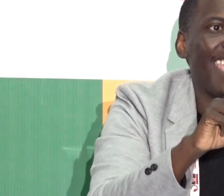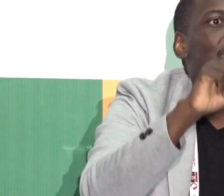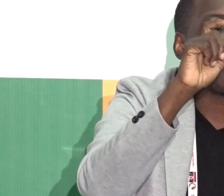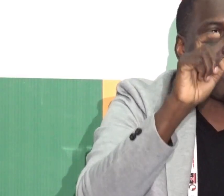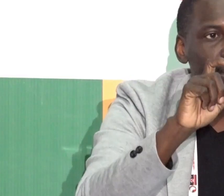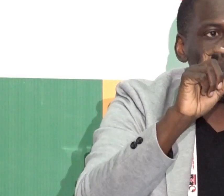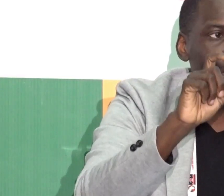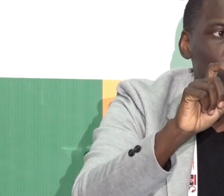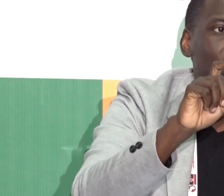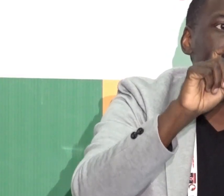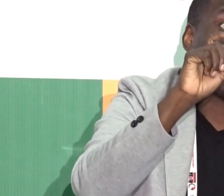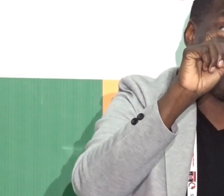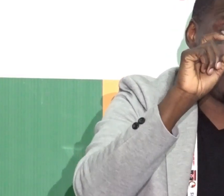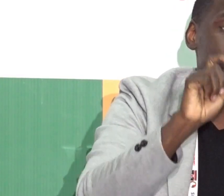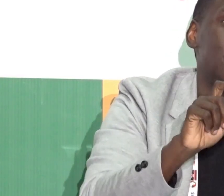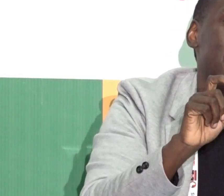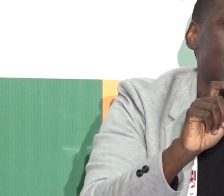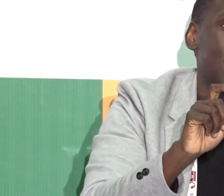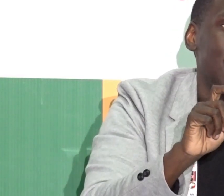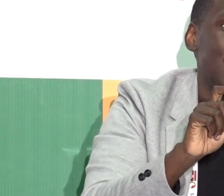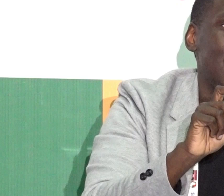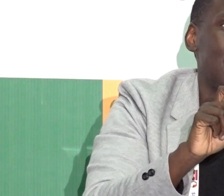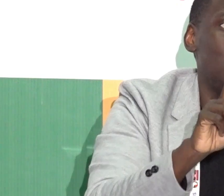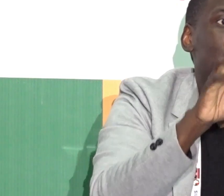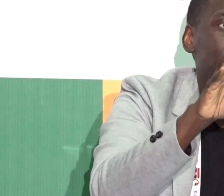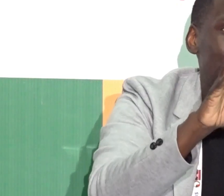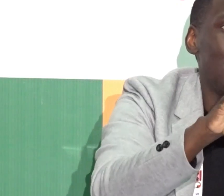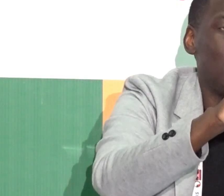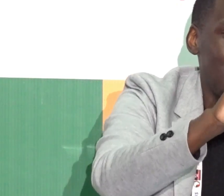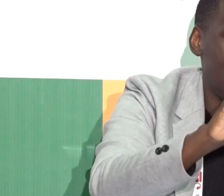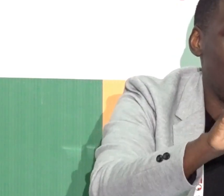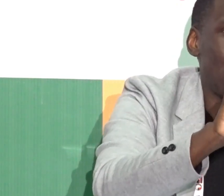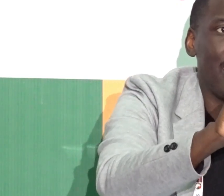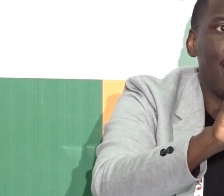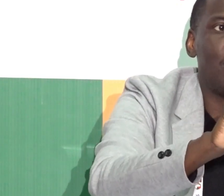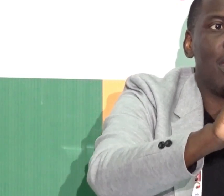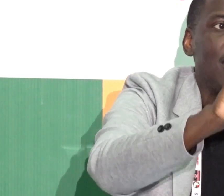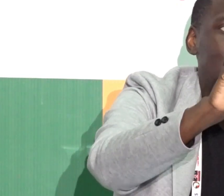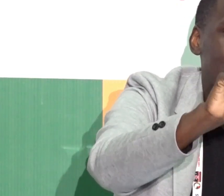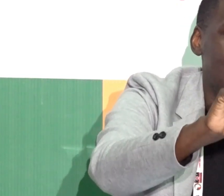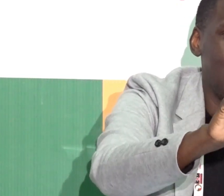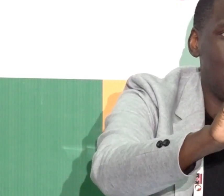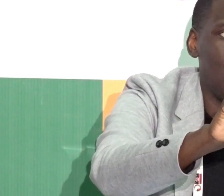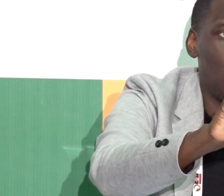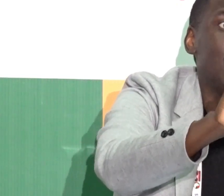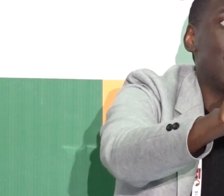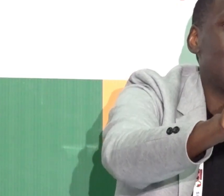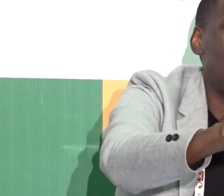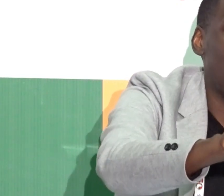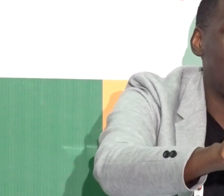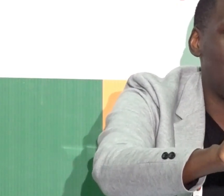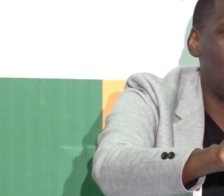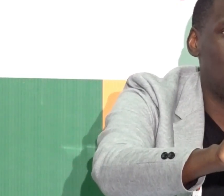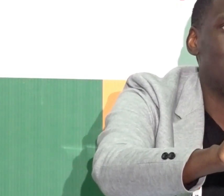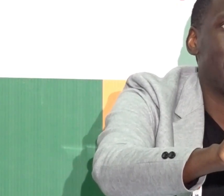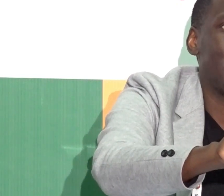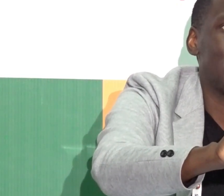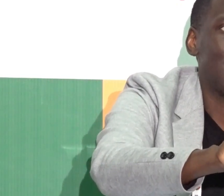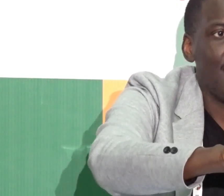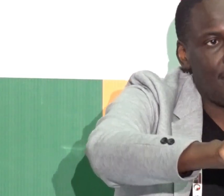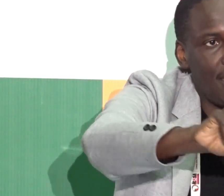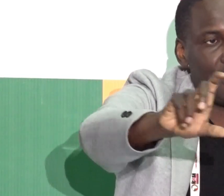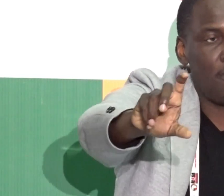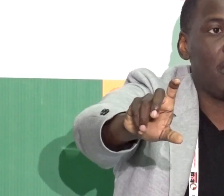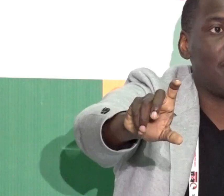screening and actually make sure they have treatment during the time, whether we pick out that they are concerns about mental health during